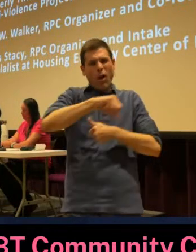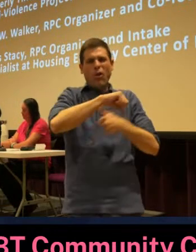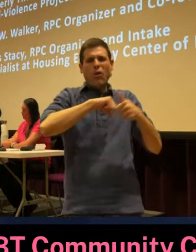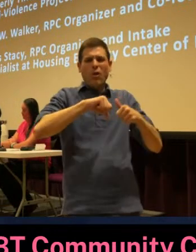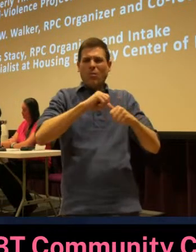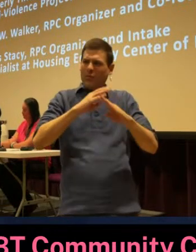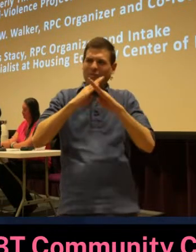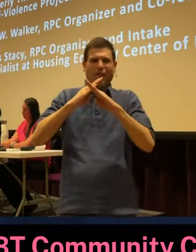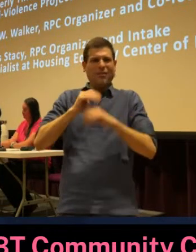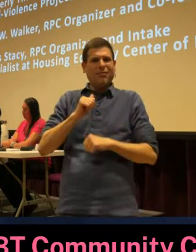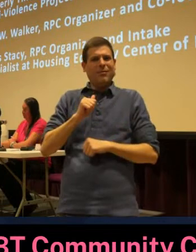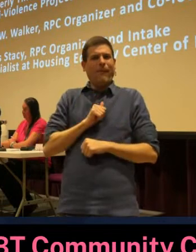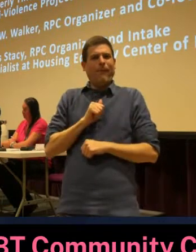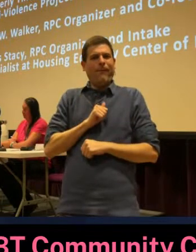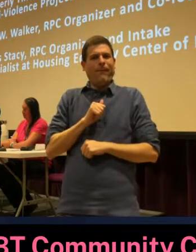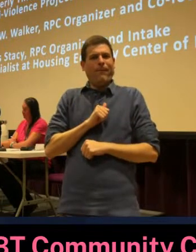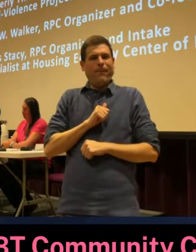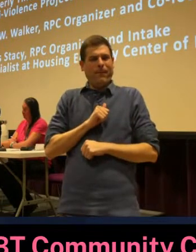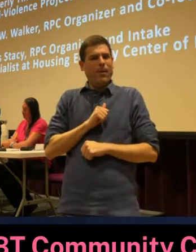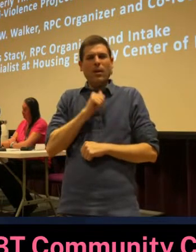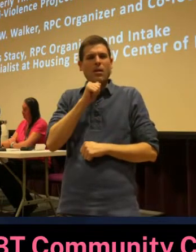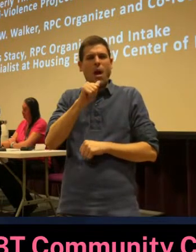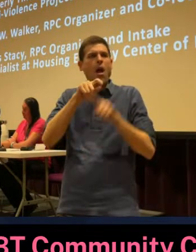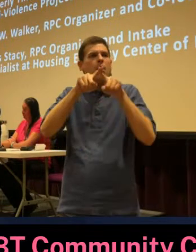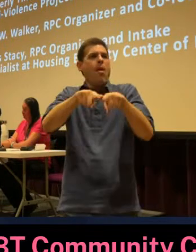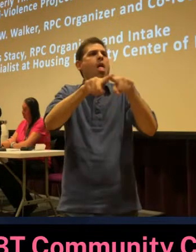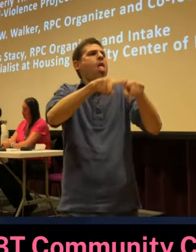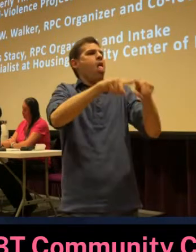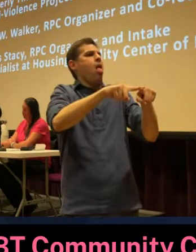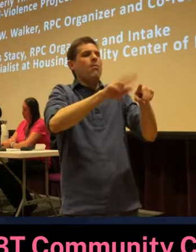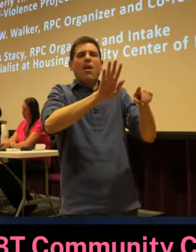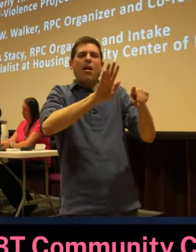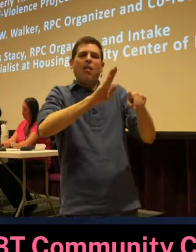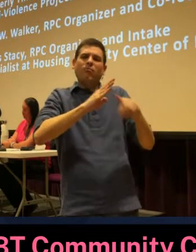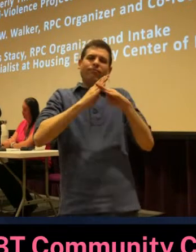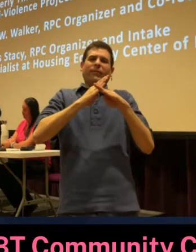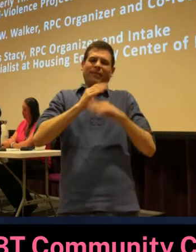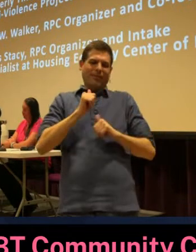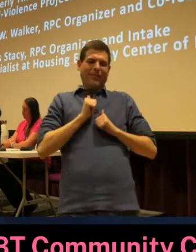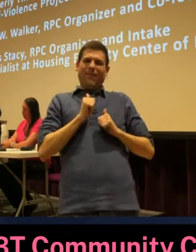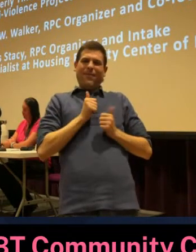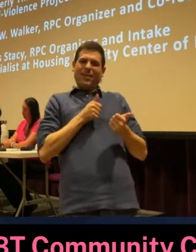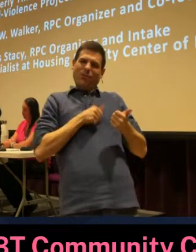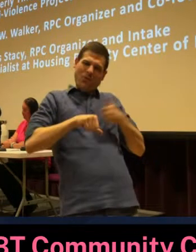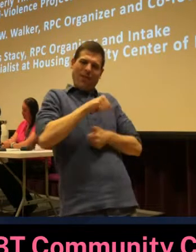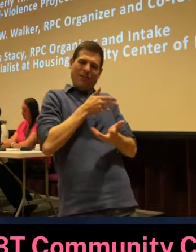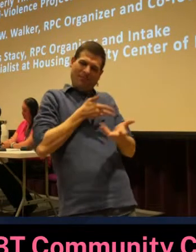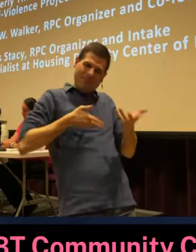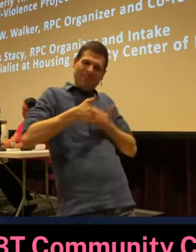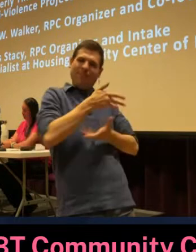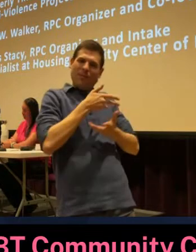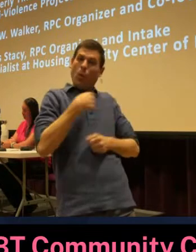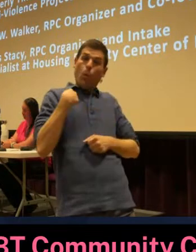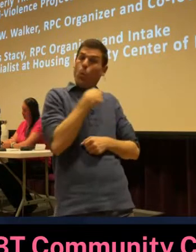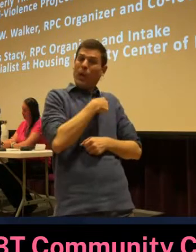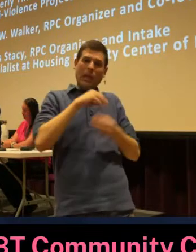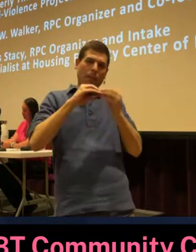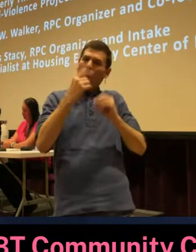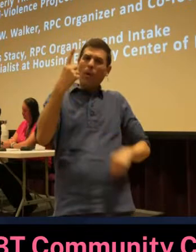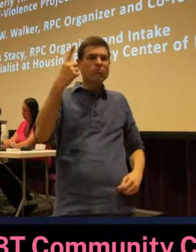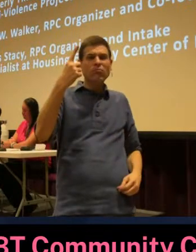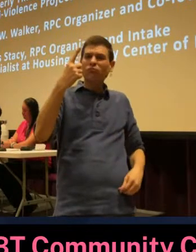make sure that we are looking out for each other, that we are our best safety